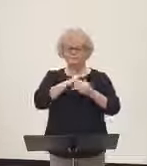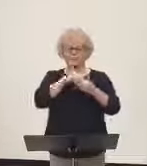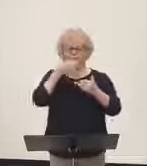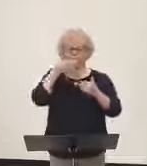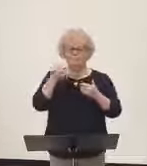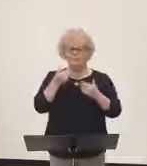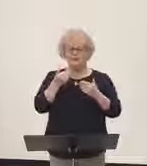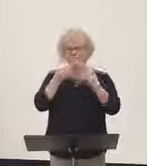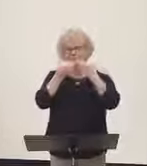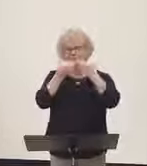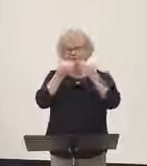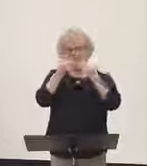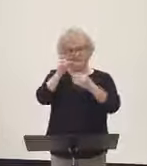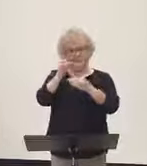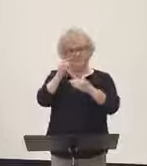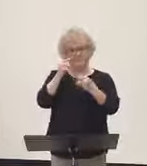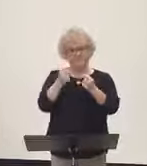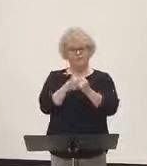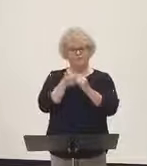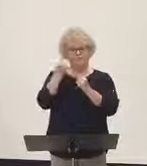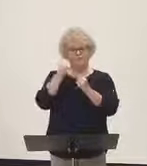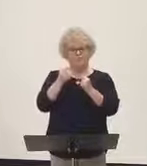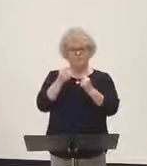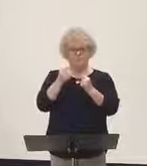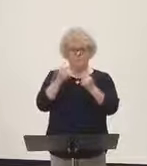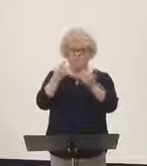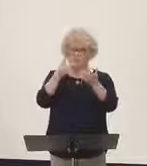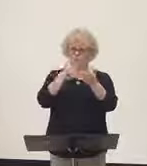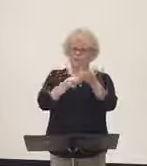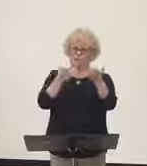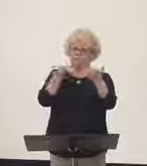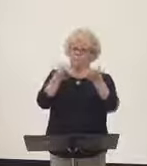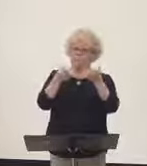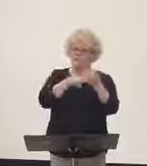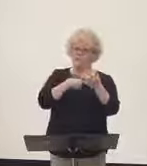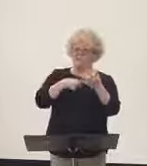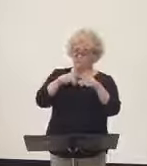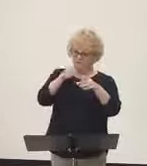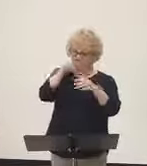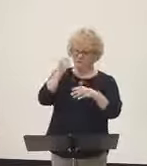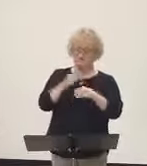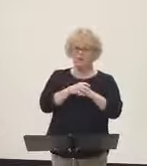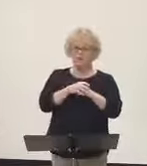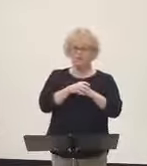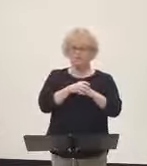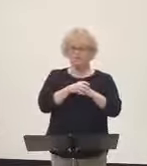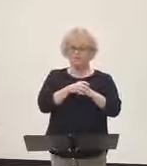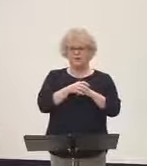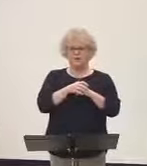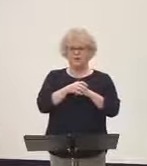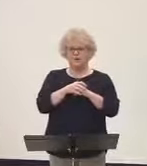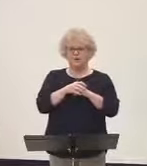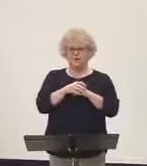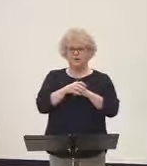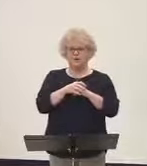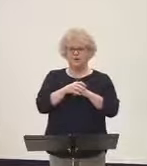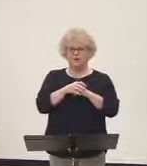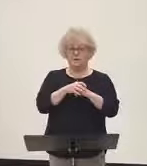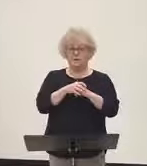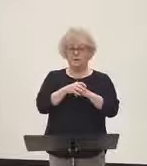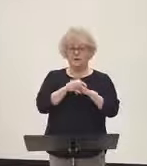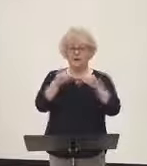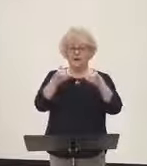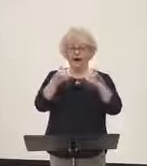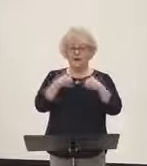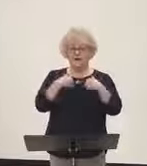best, and we certainly thank him for what he had to offer us this summer. If you haven't checked it yet, he